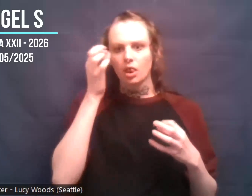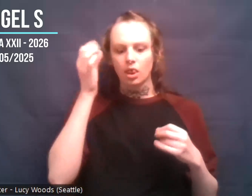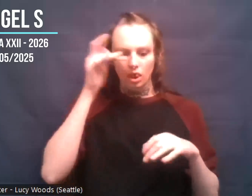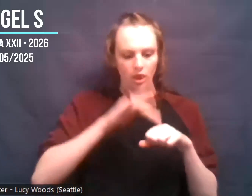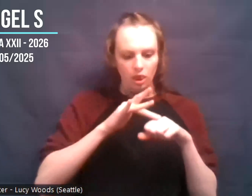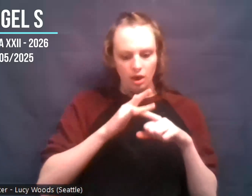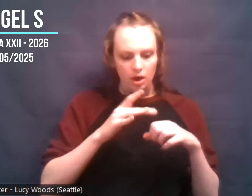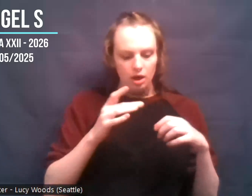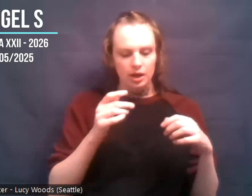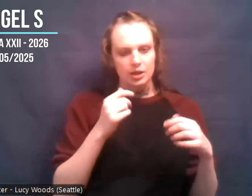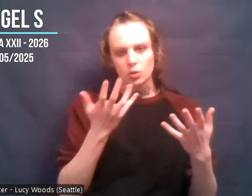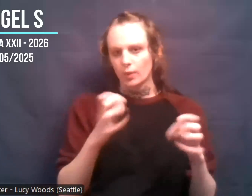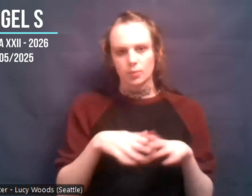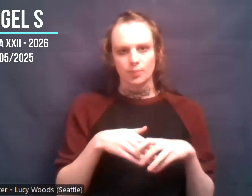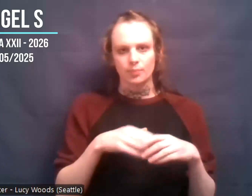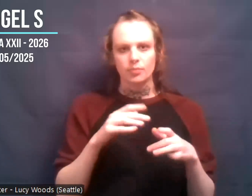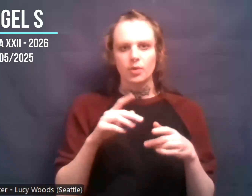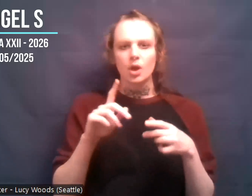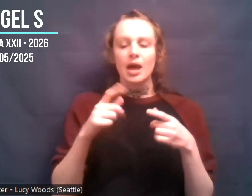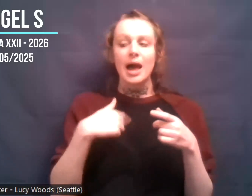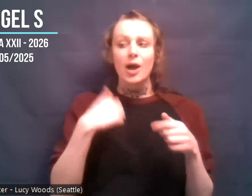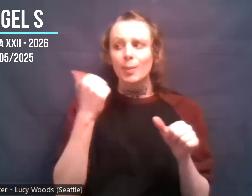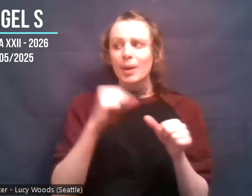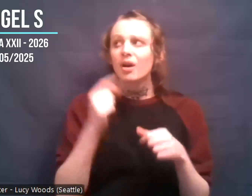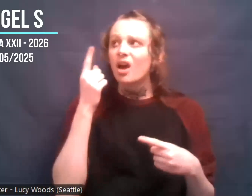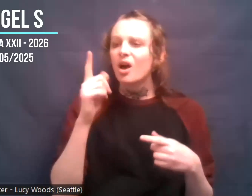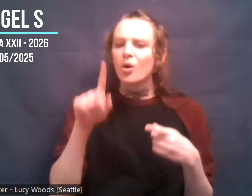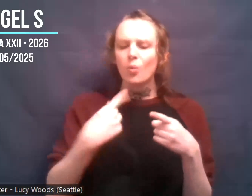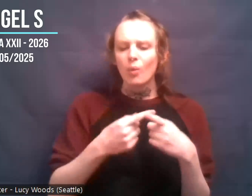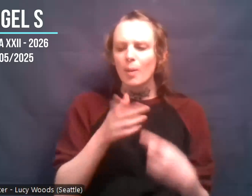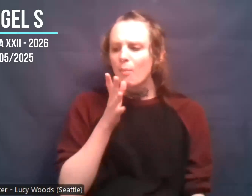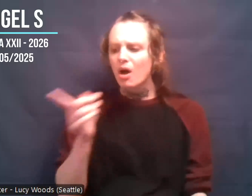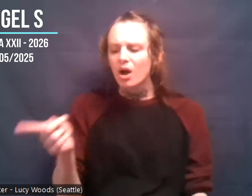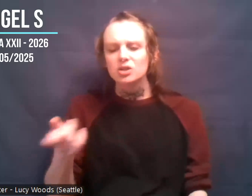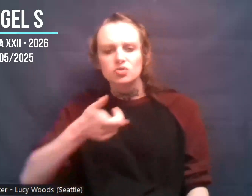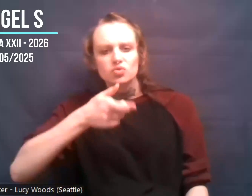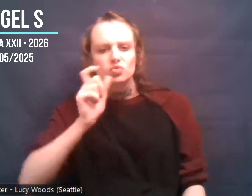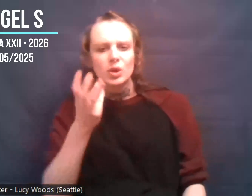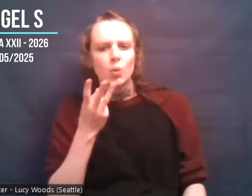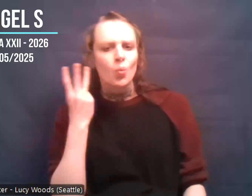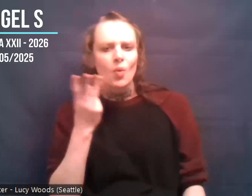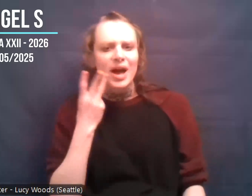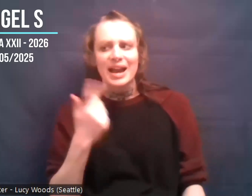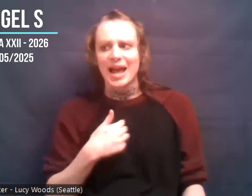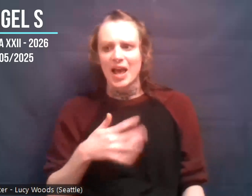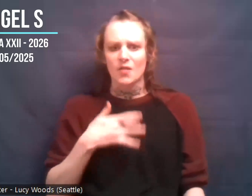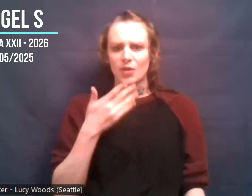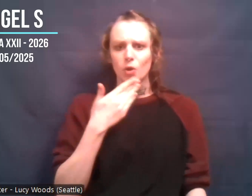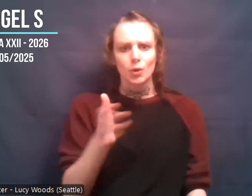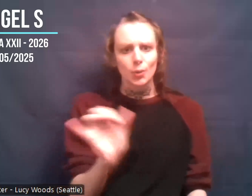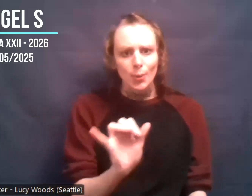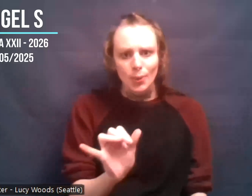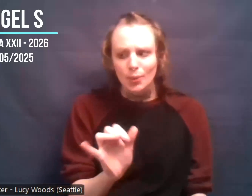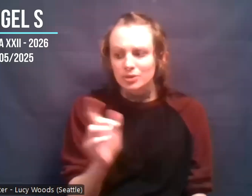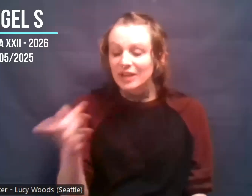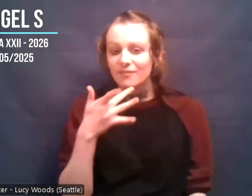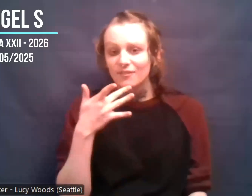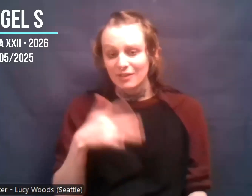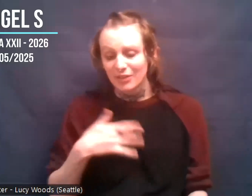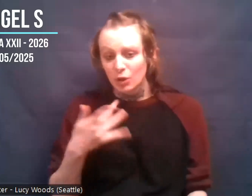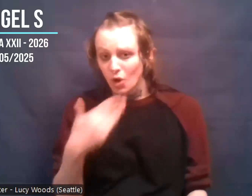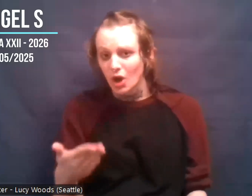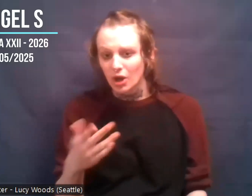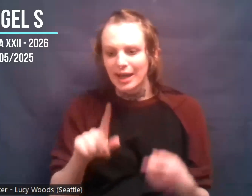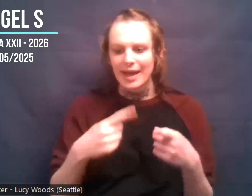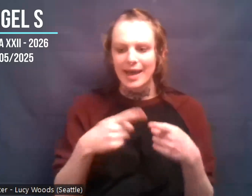drank wine, she seemed to have a really good time. And I just connected the two, and I was like, maybe if I drink some wine, I'll have a really good time. And